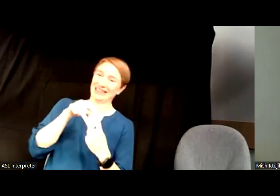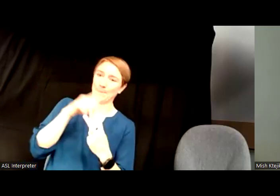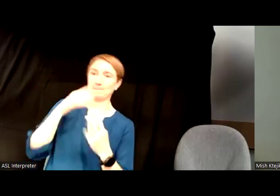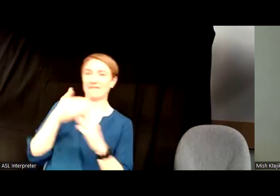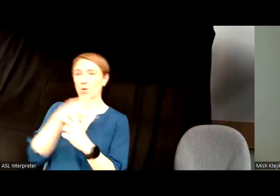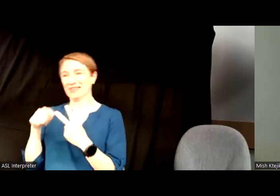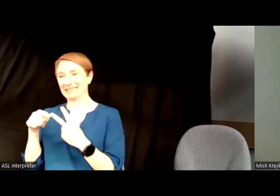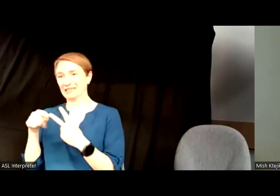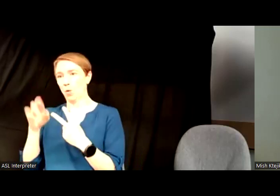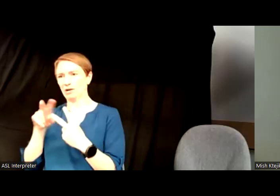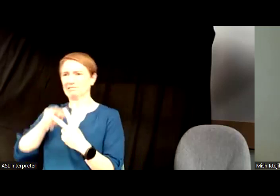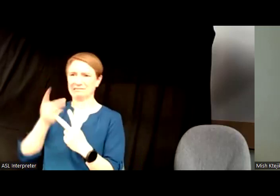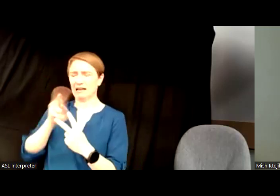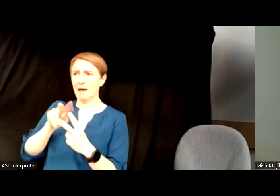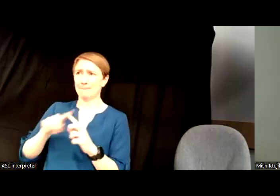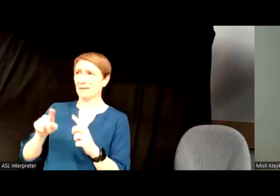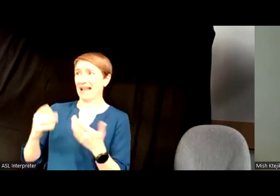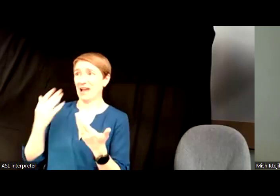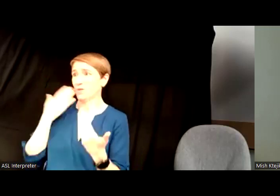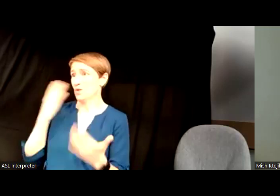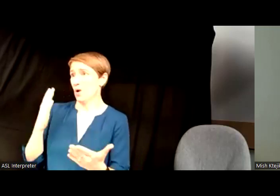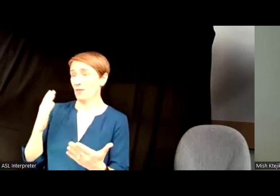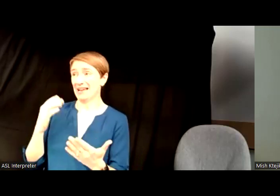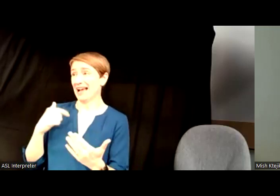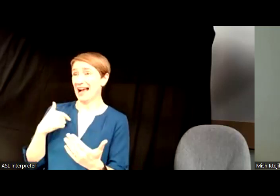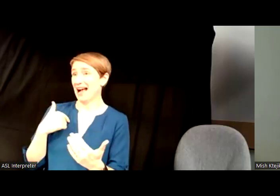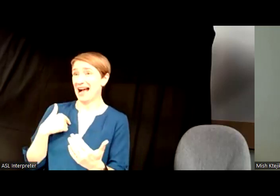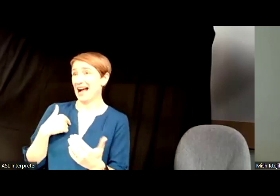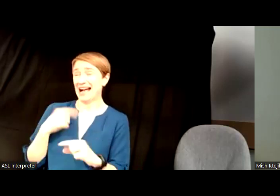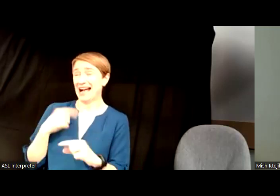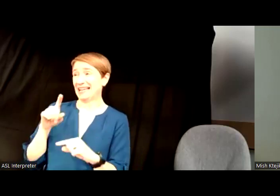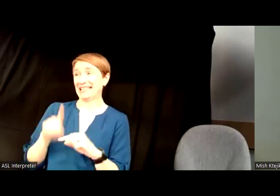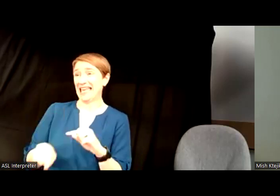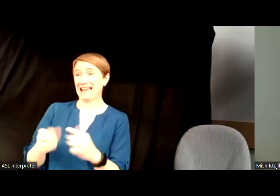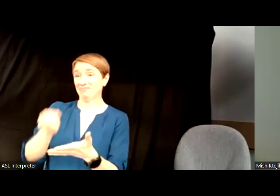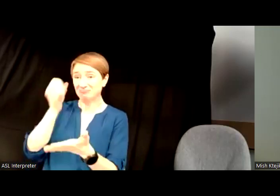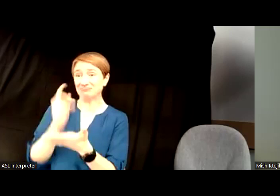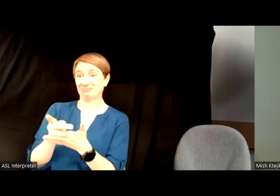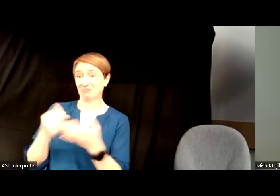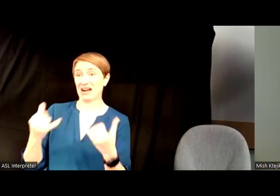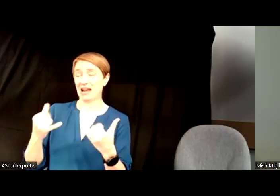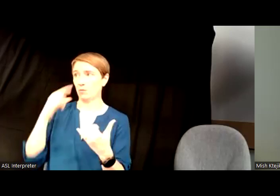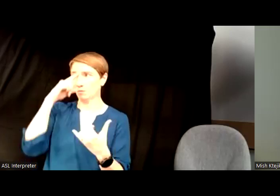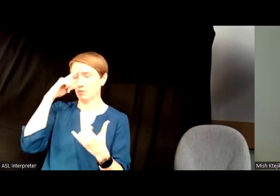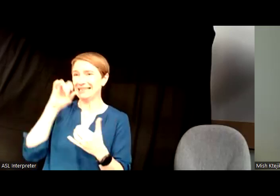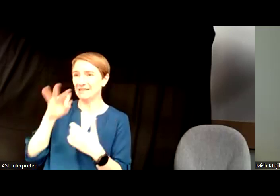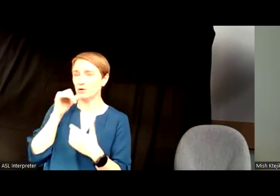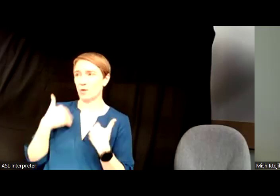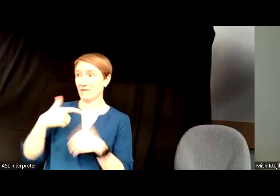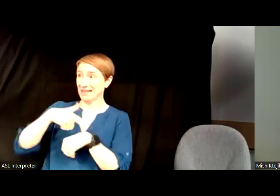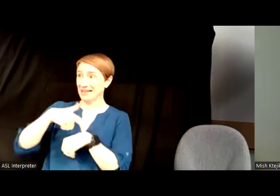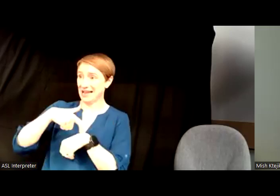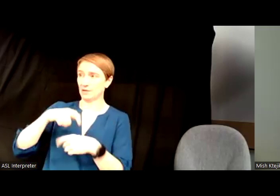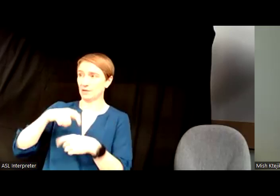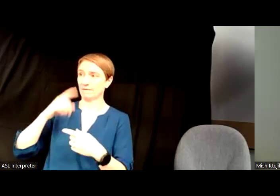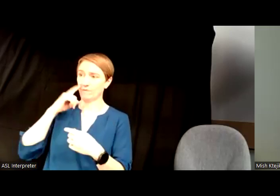But I have a hard time saying, let's pull the trigger on this if we're not gonna have time to ensure there's a